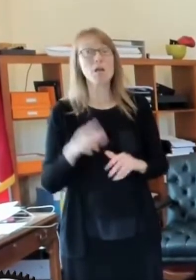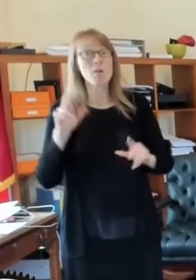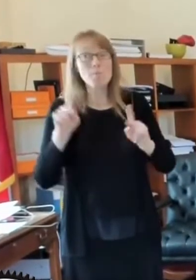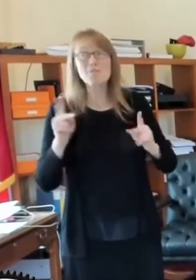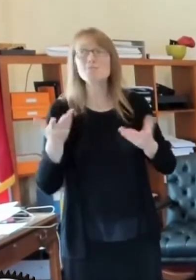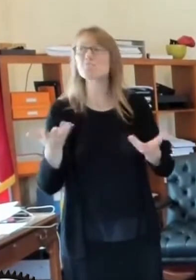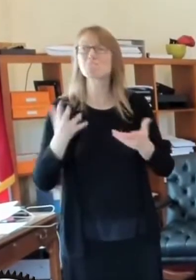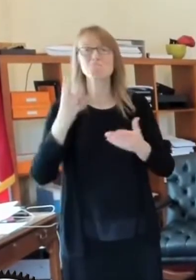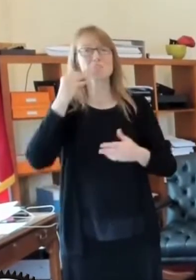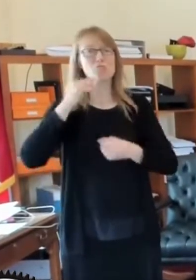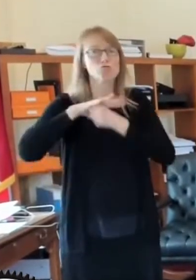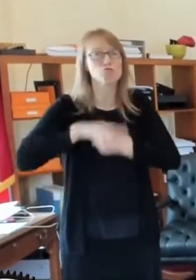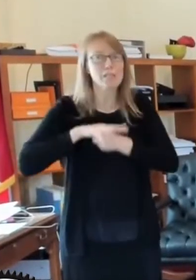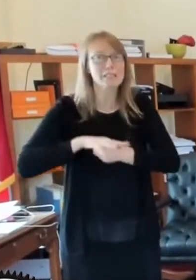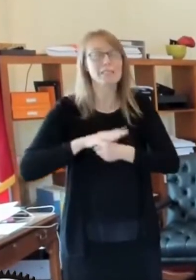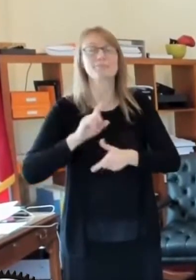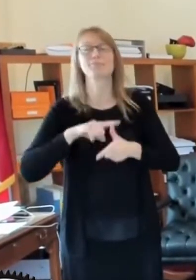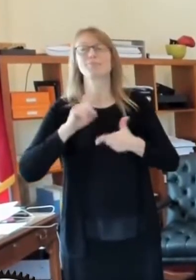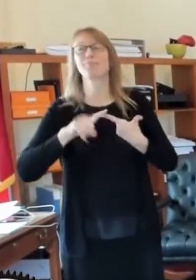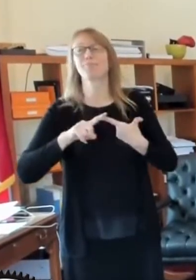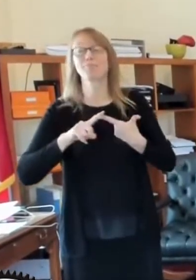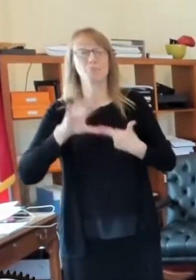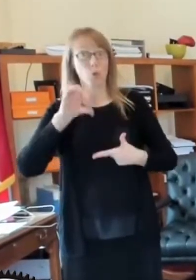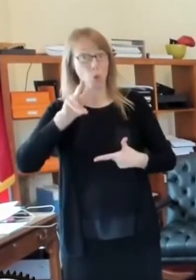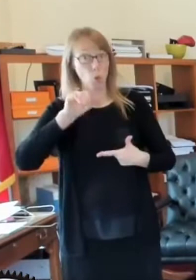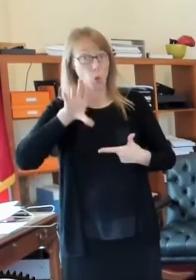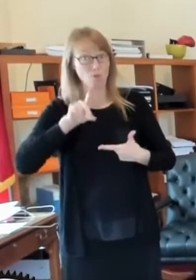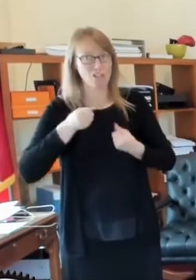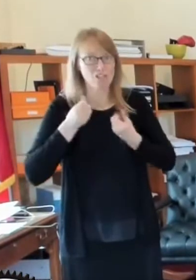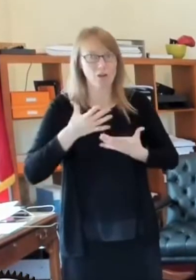people. Unemployment has stressed people.